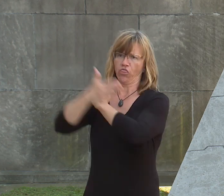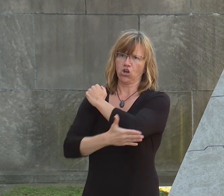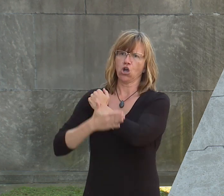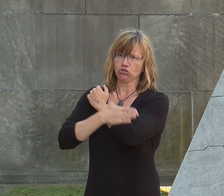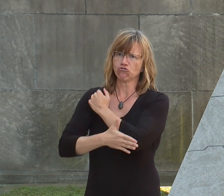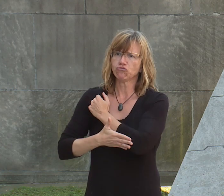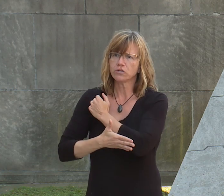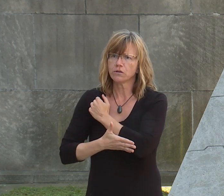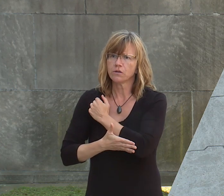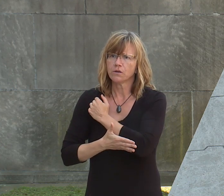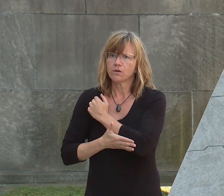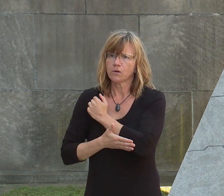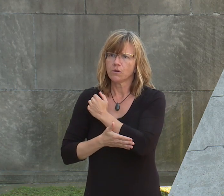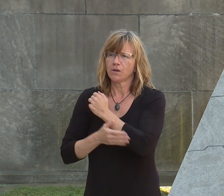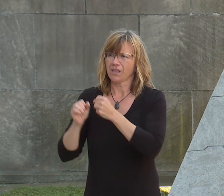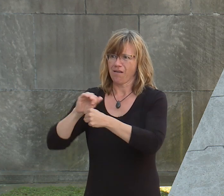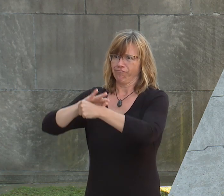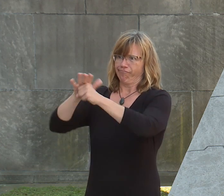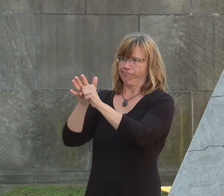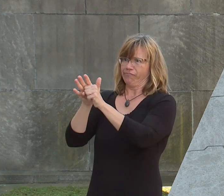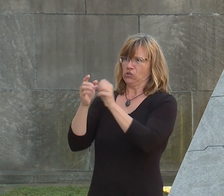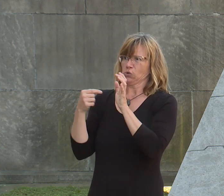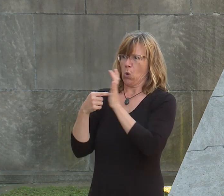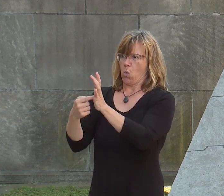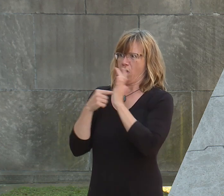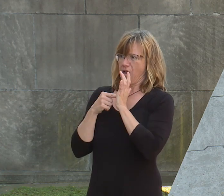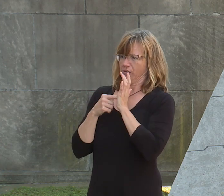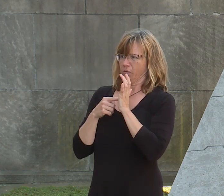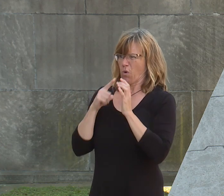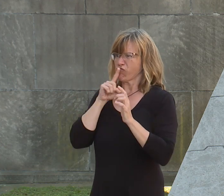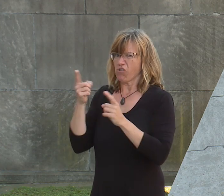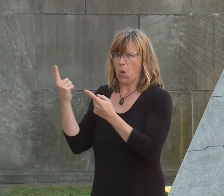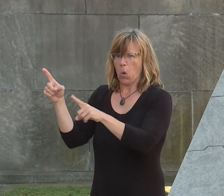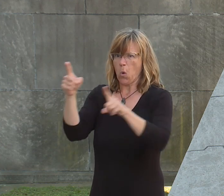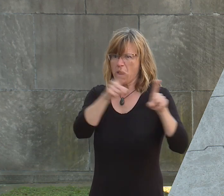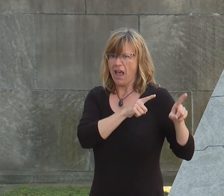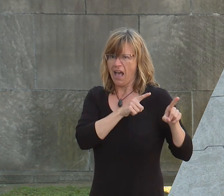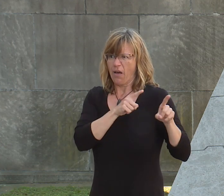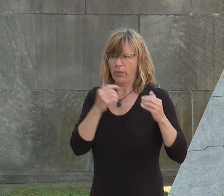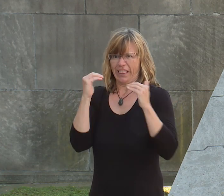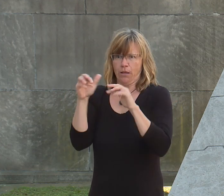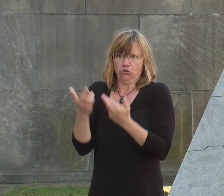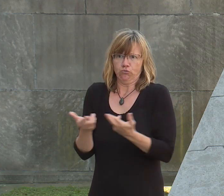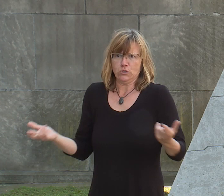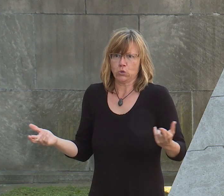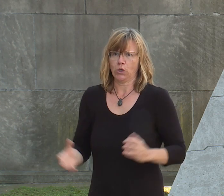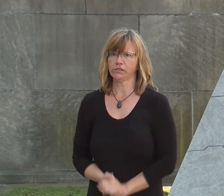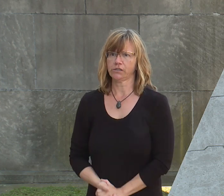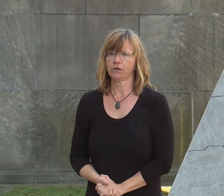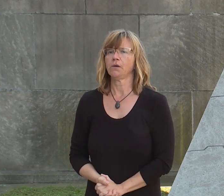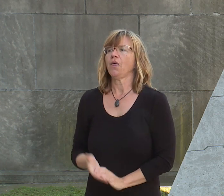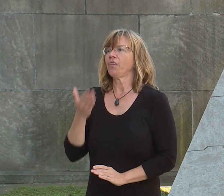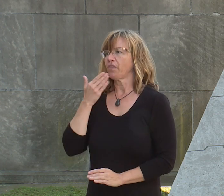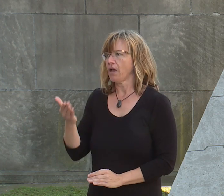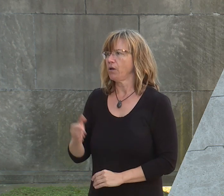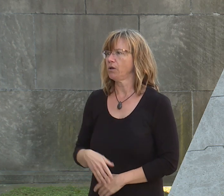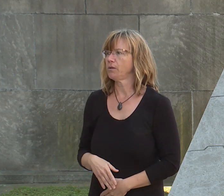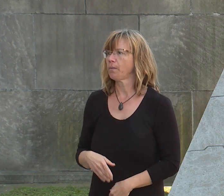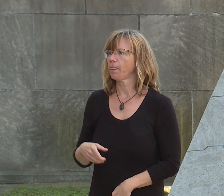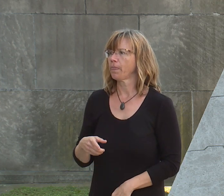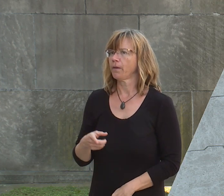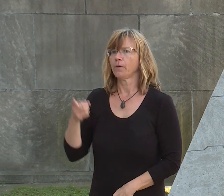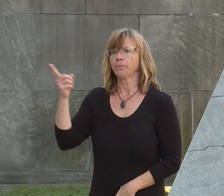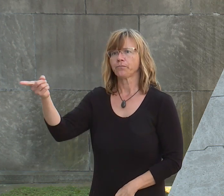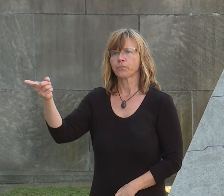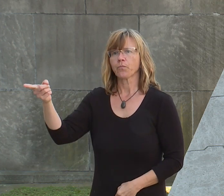us that we have to really take that and do it over. So you support it? Thank you. Sir, good to see you. Good to see you, Mayor.